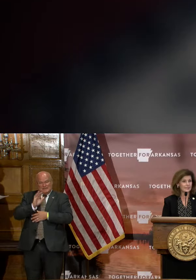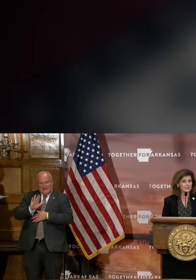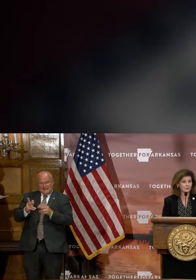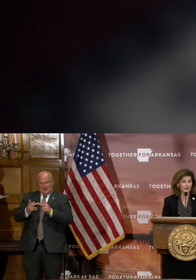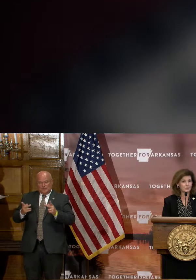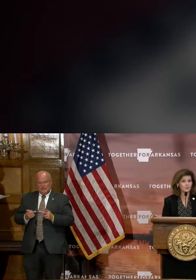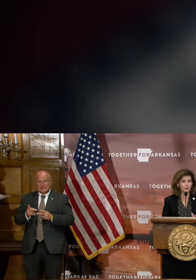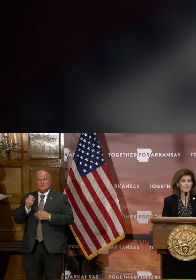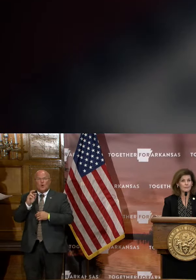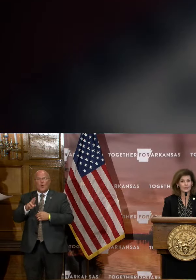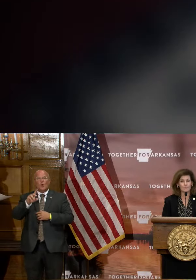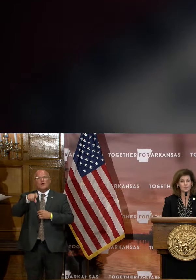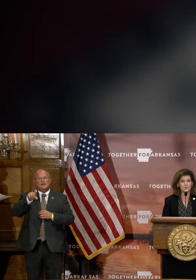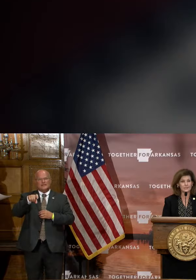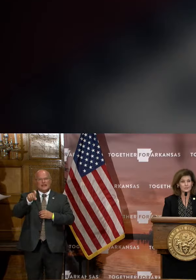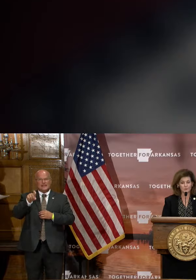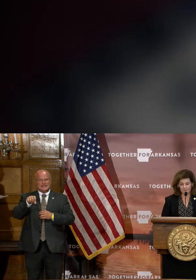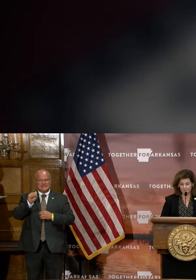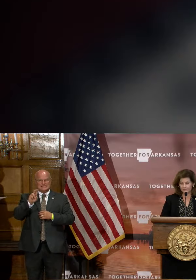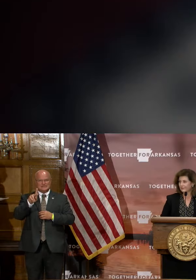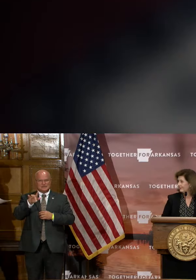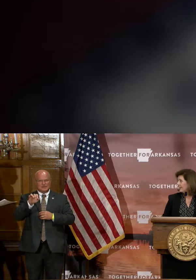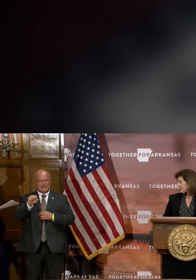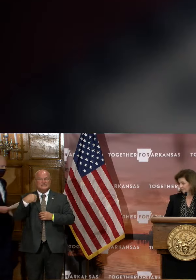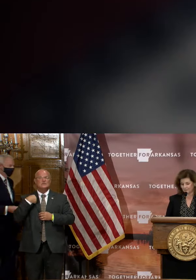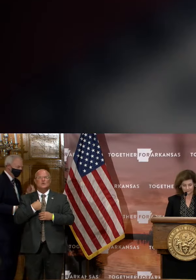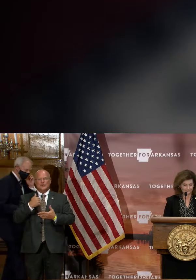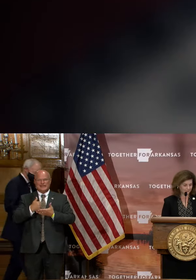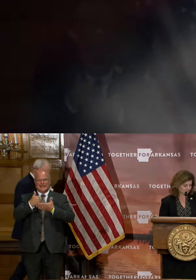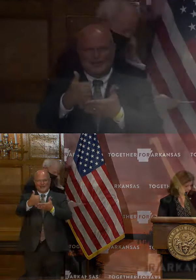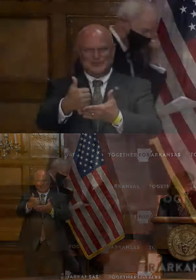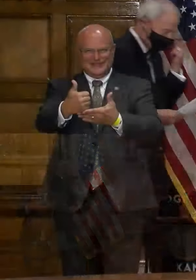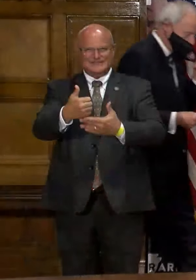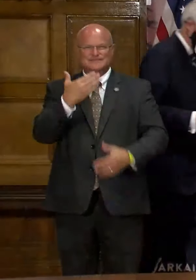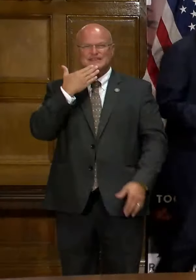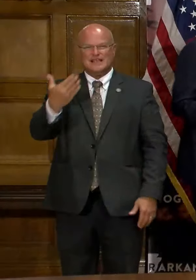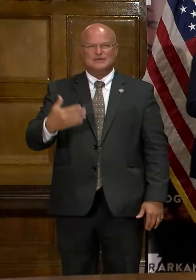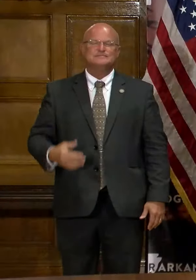BD testing supplies, which we may be able to assist with. Thank you.